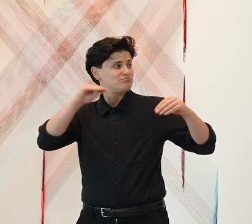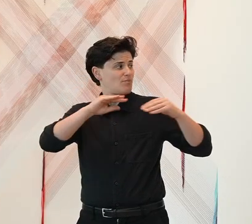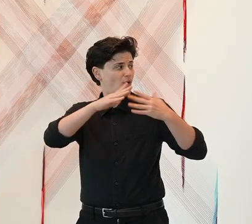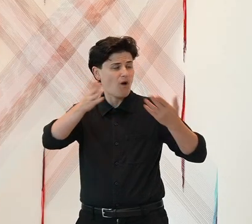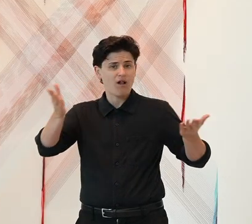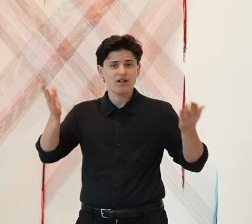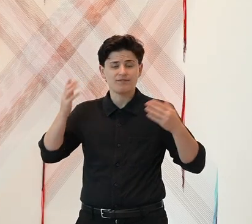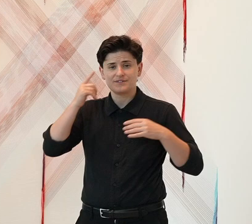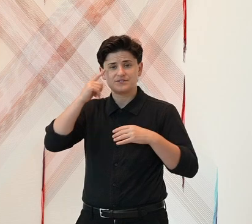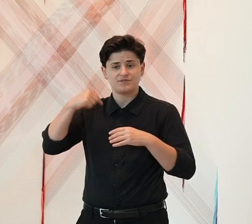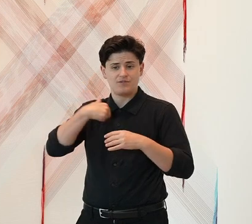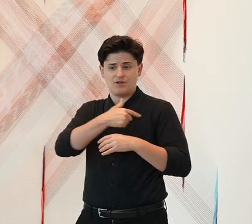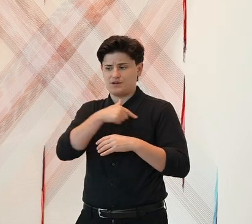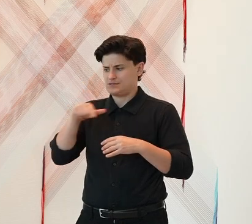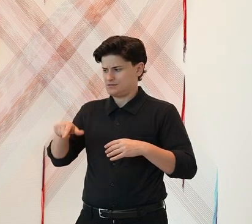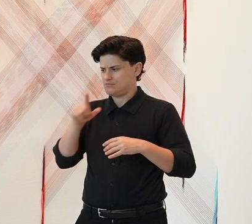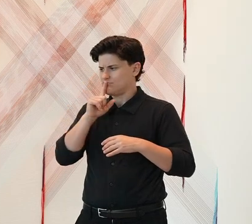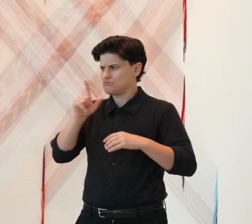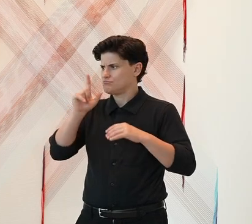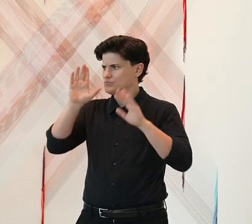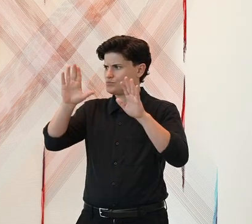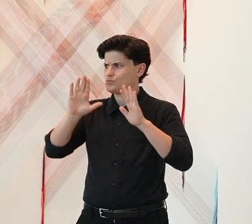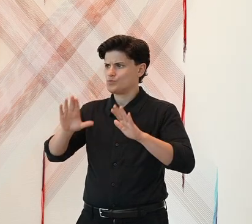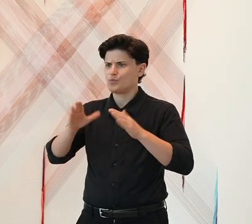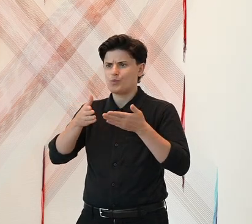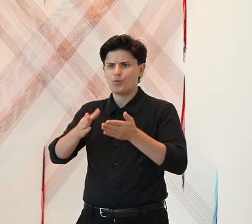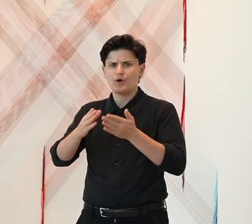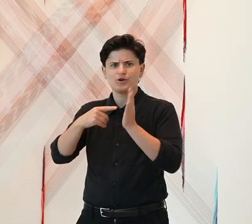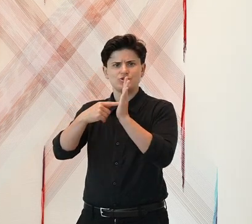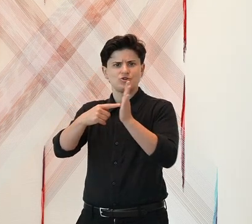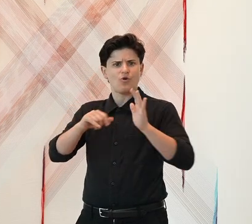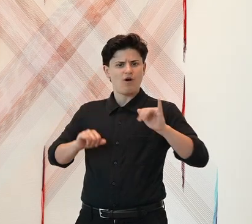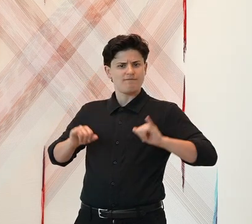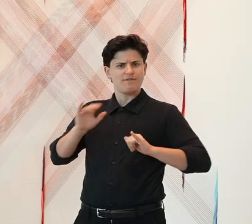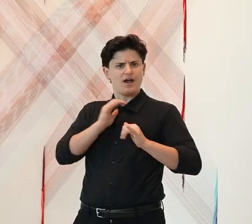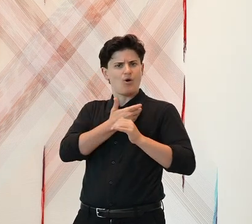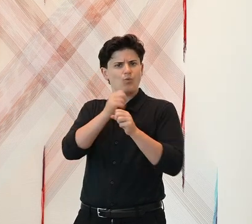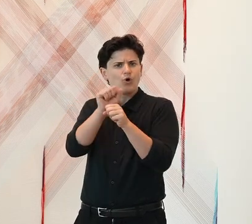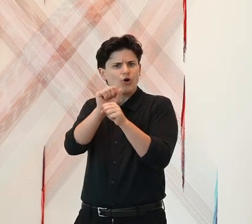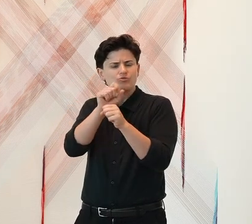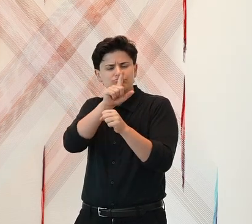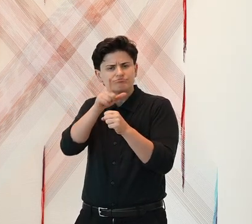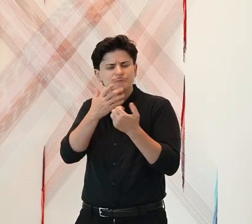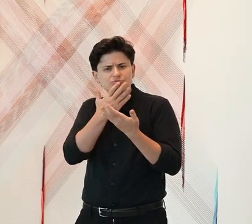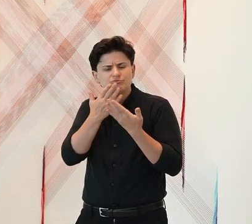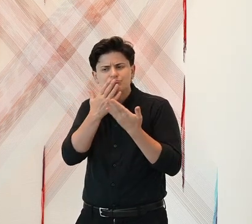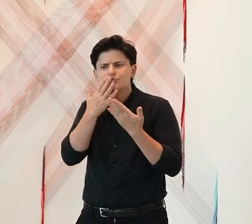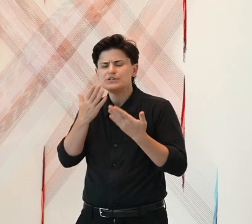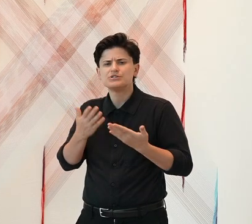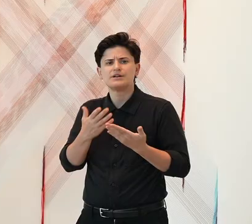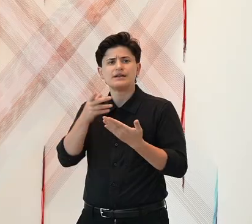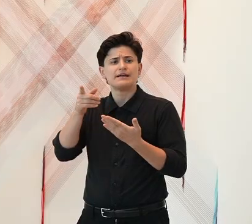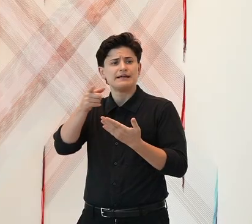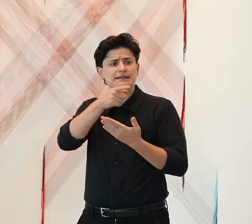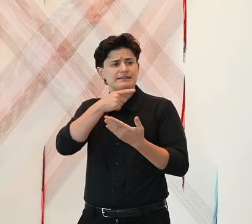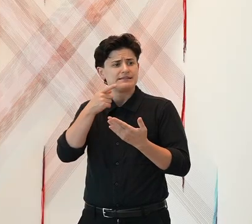this is quite a way to display our work, so we really appreciate it. But that also